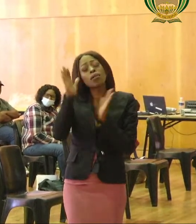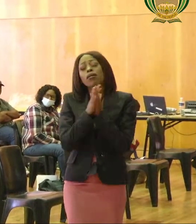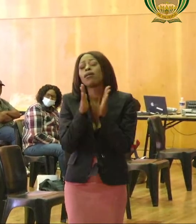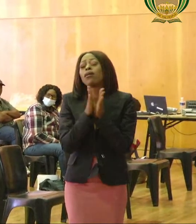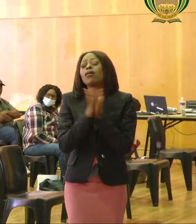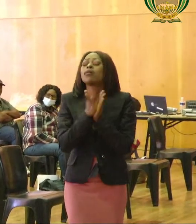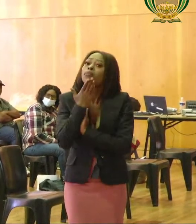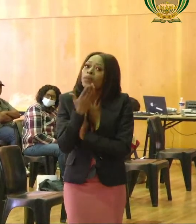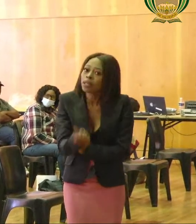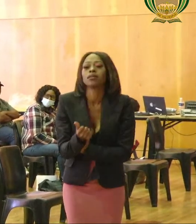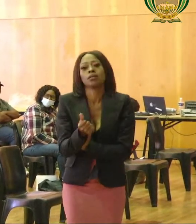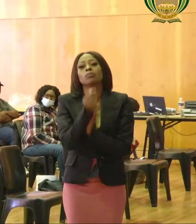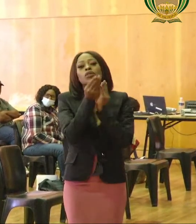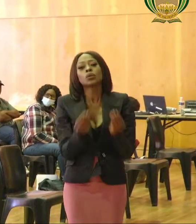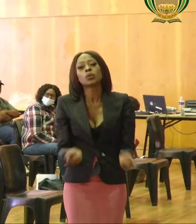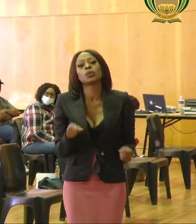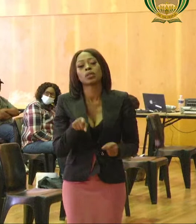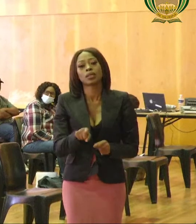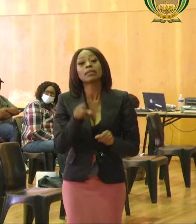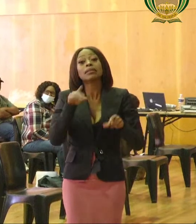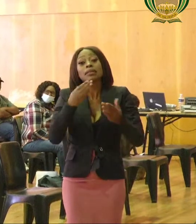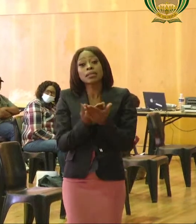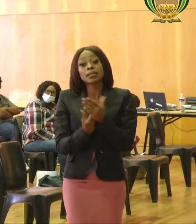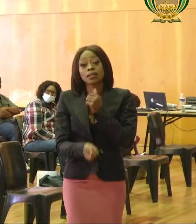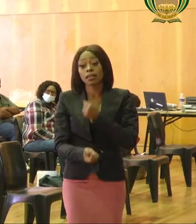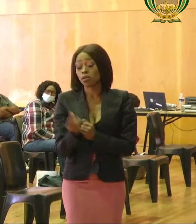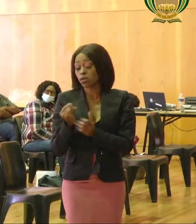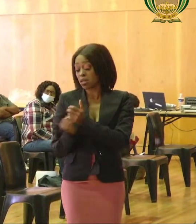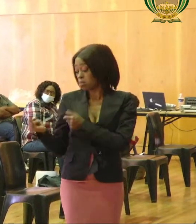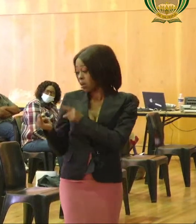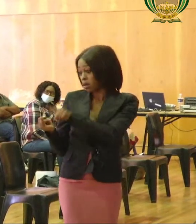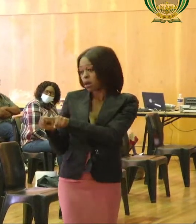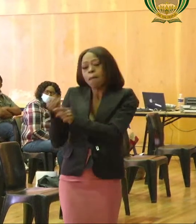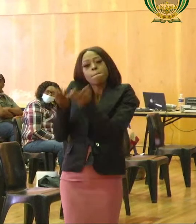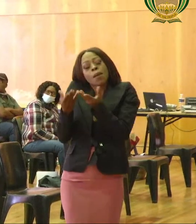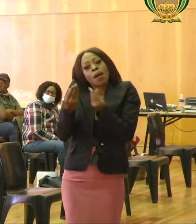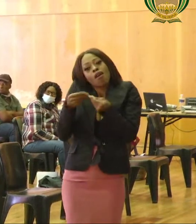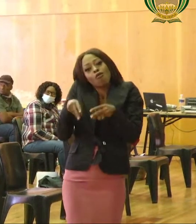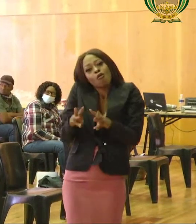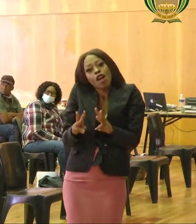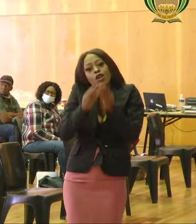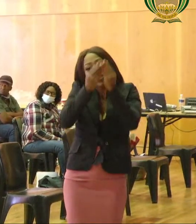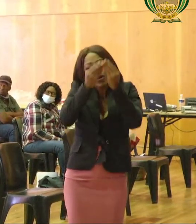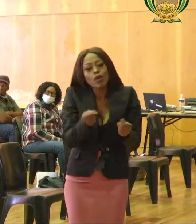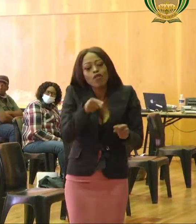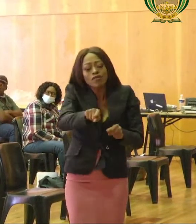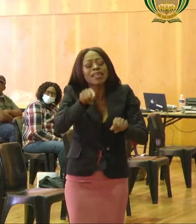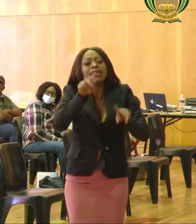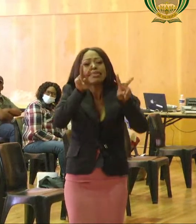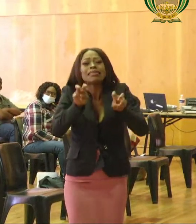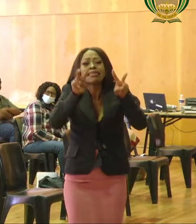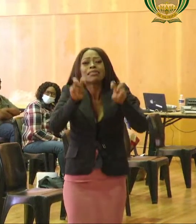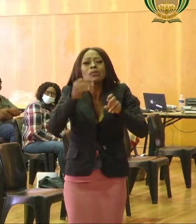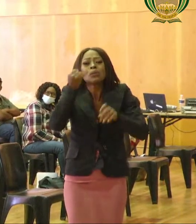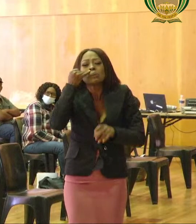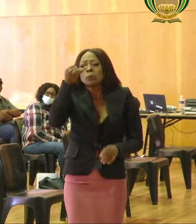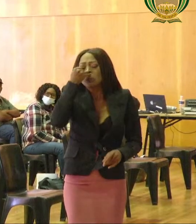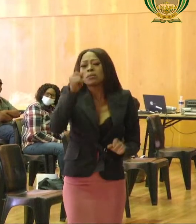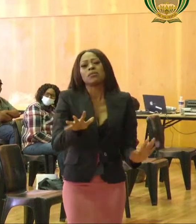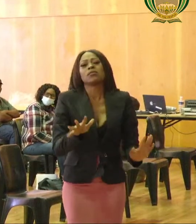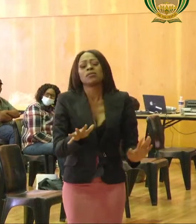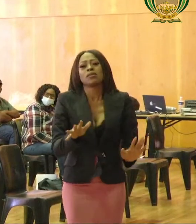ayilwe. Kusenokwenzeka naba bantu bathi bangongithuzimele mhlawumbi banayo indlela yokufuna ukulwa le apartheid inkulu yetek,